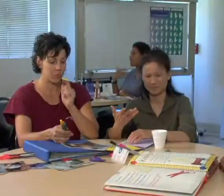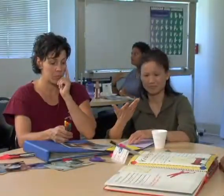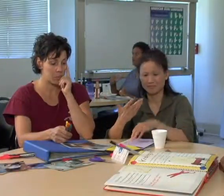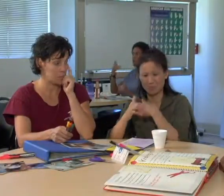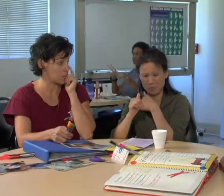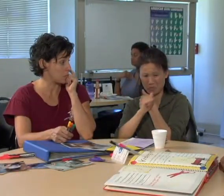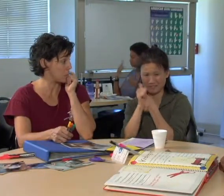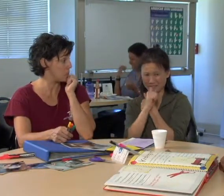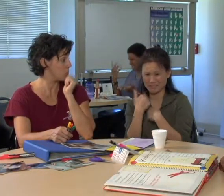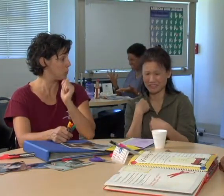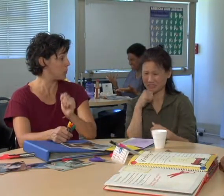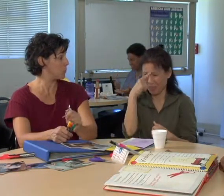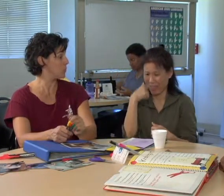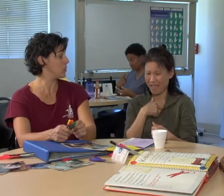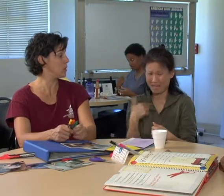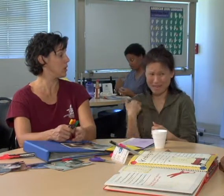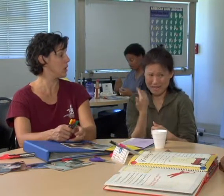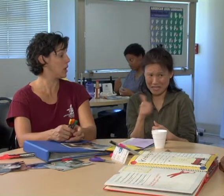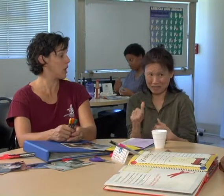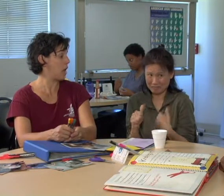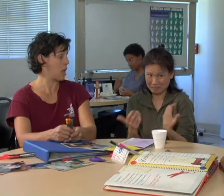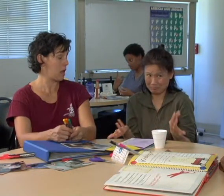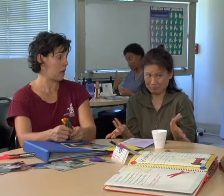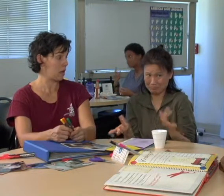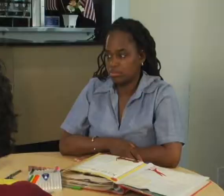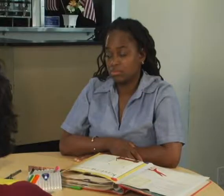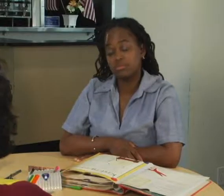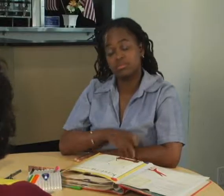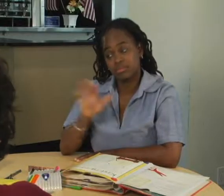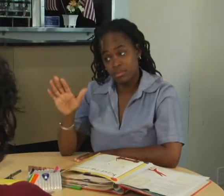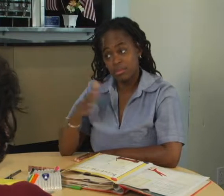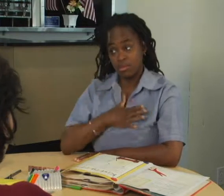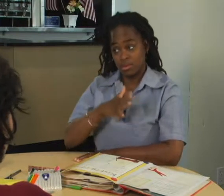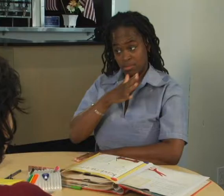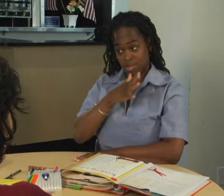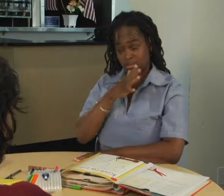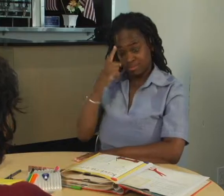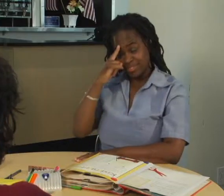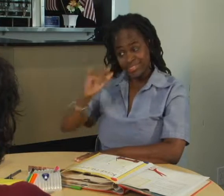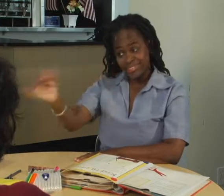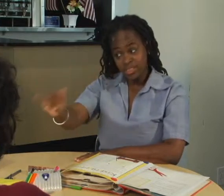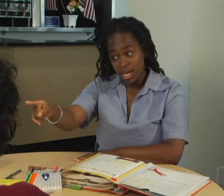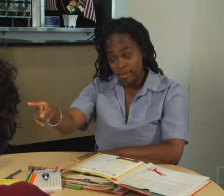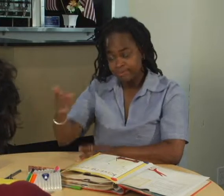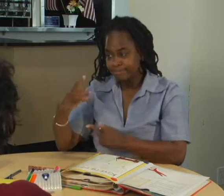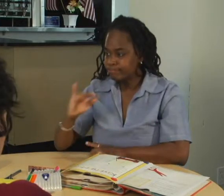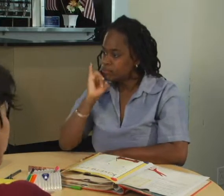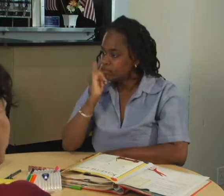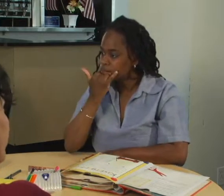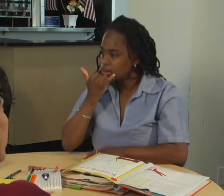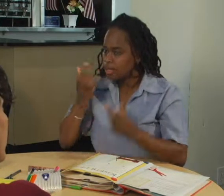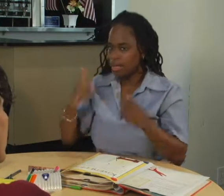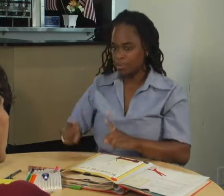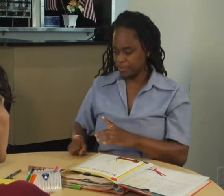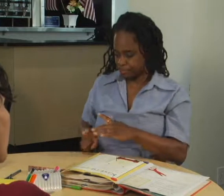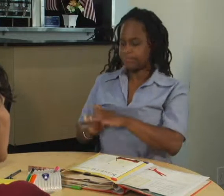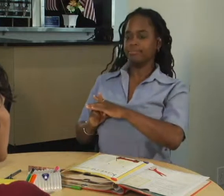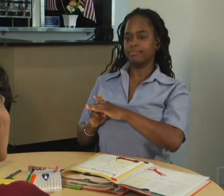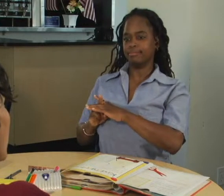Risk factors? I don't think I have any. My mother didn't either, and they found something in her